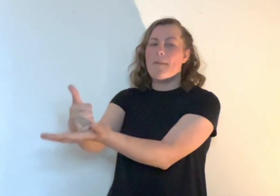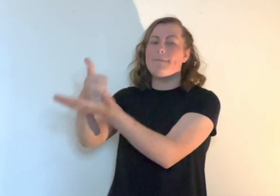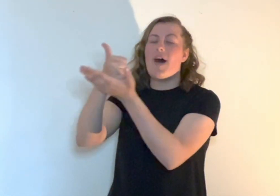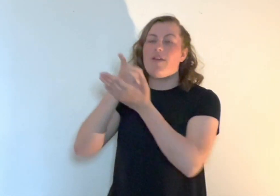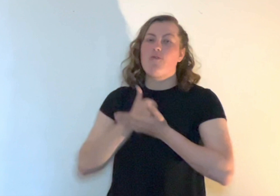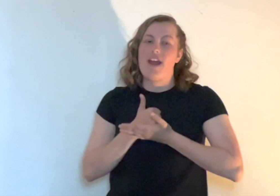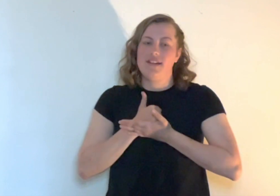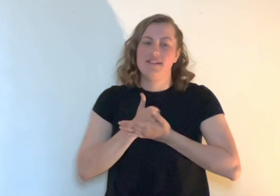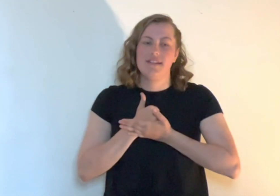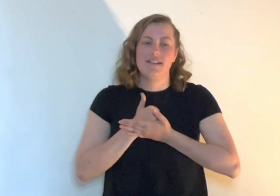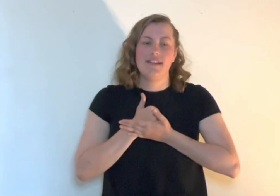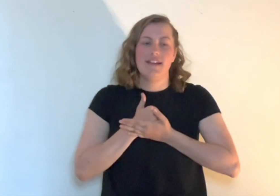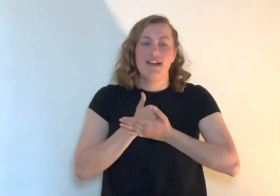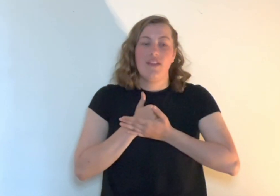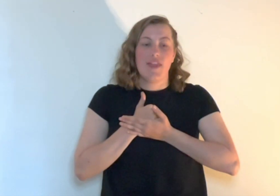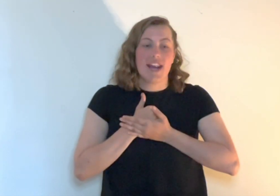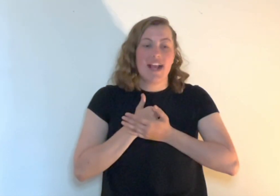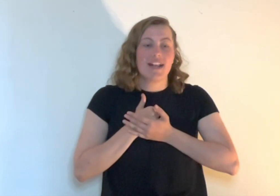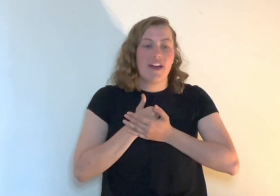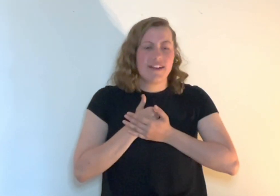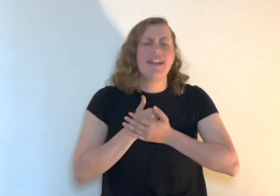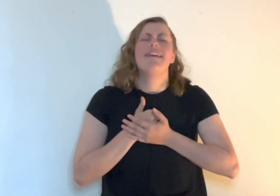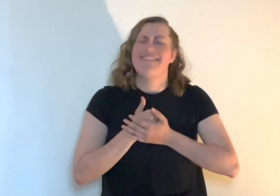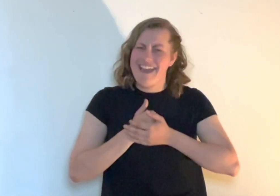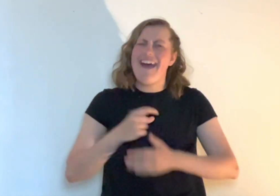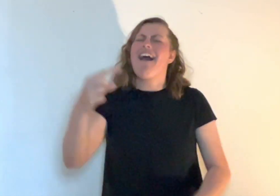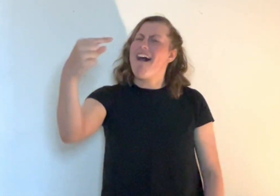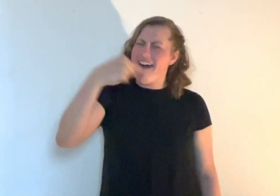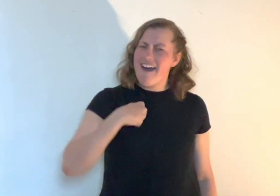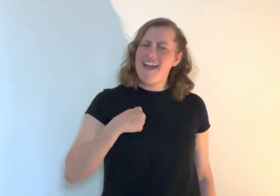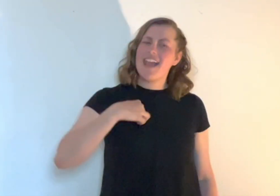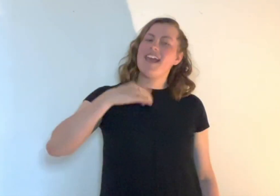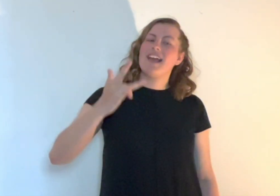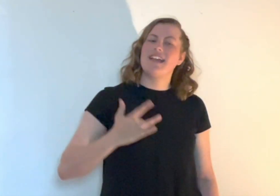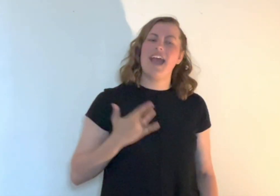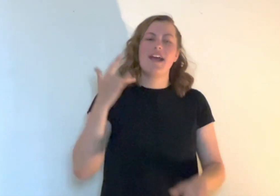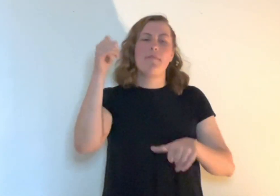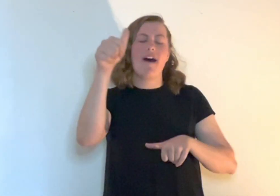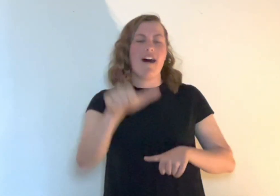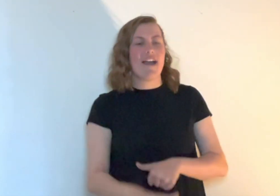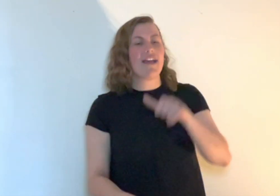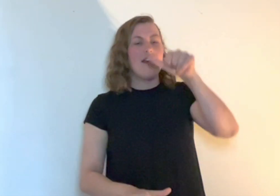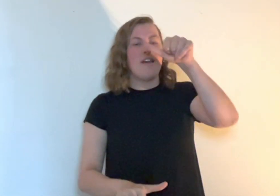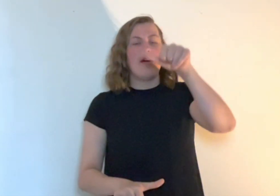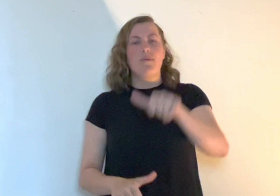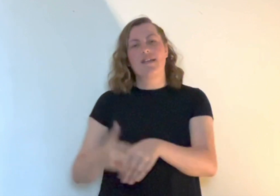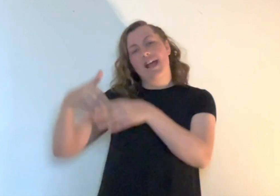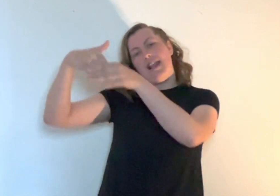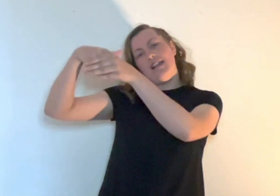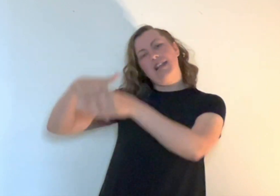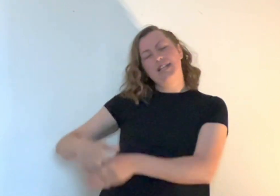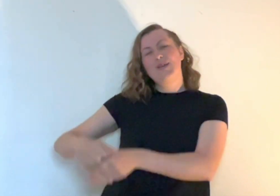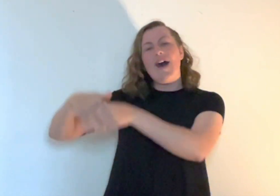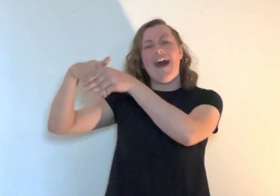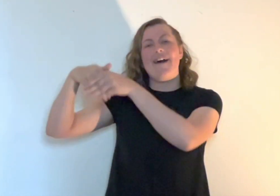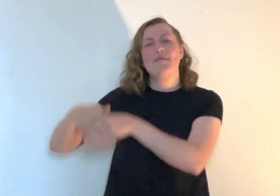my friends And the next line Yeah, I get by with a little help